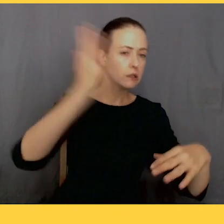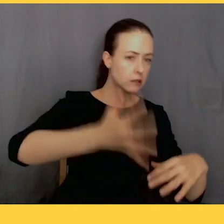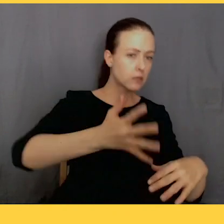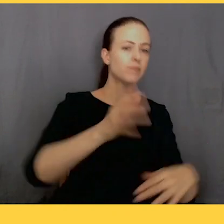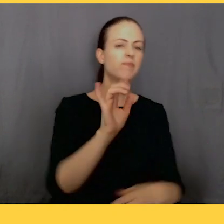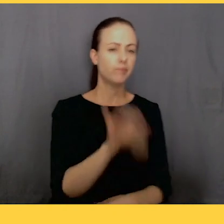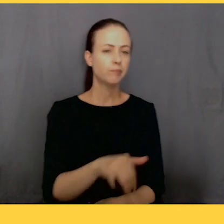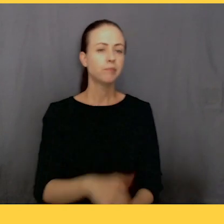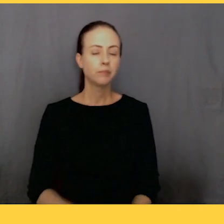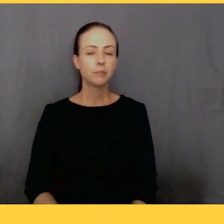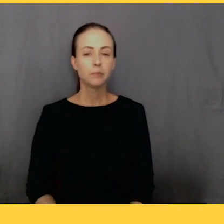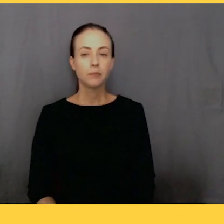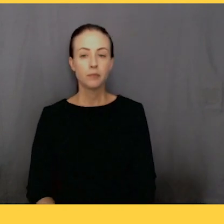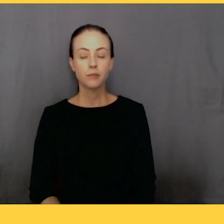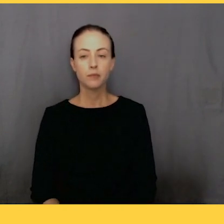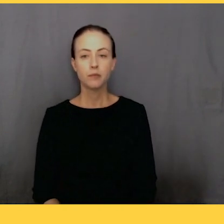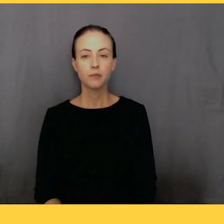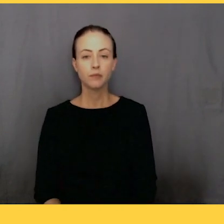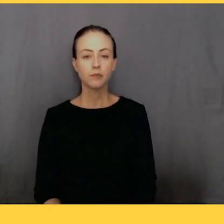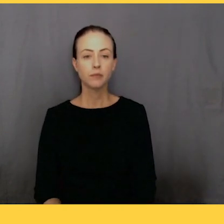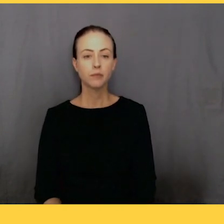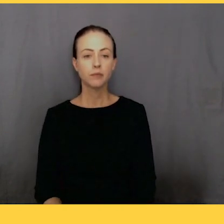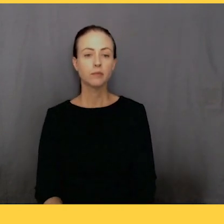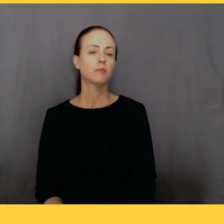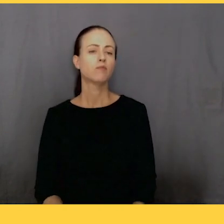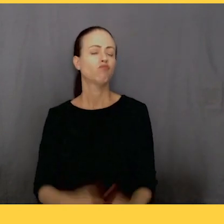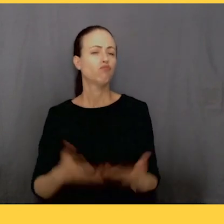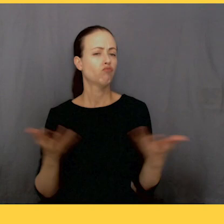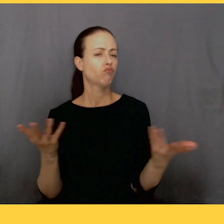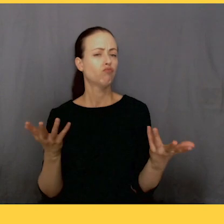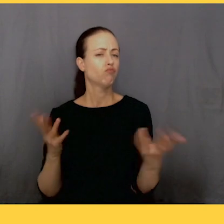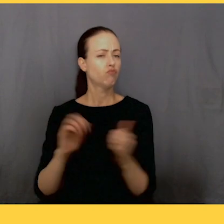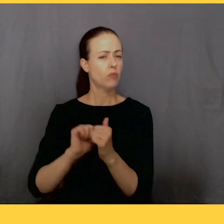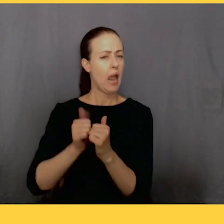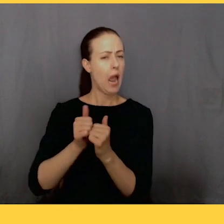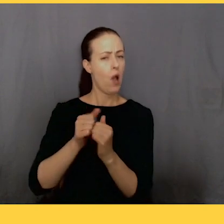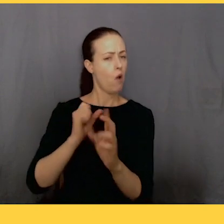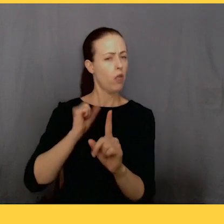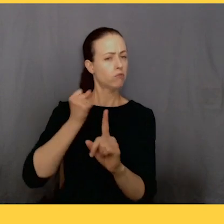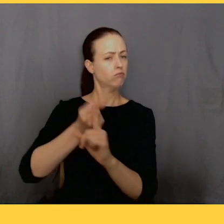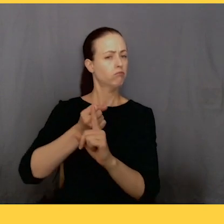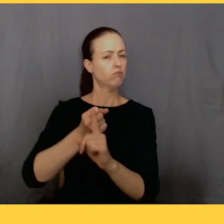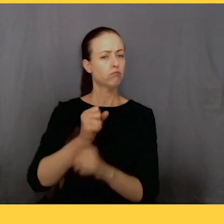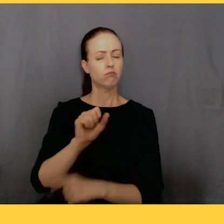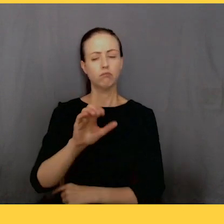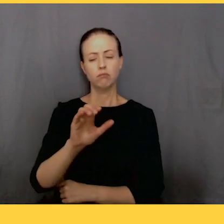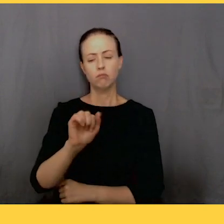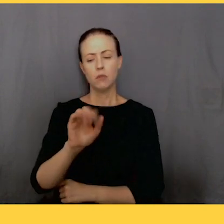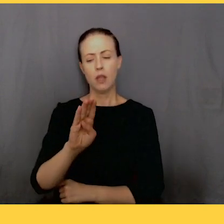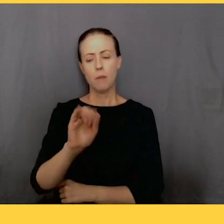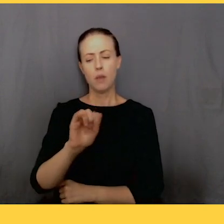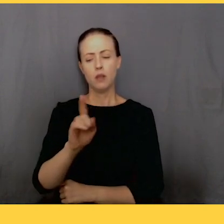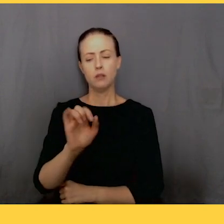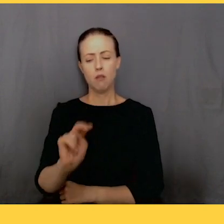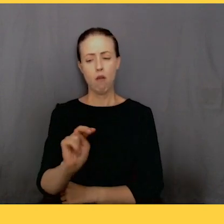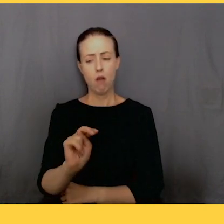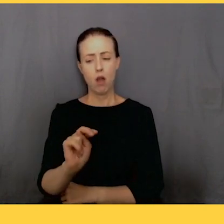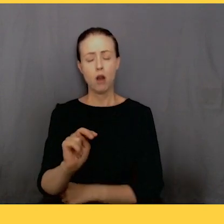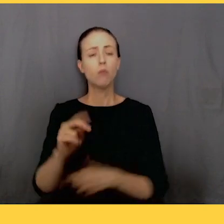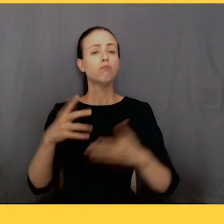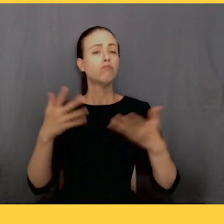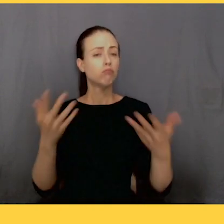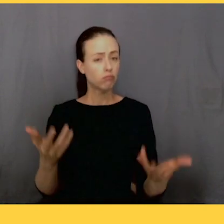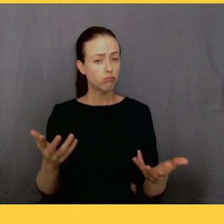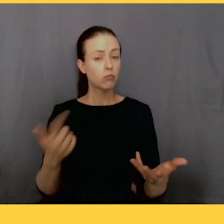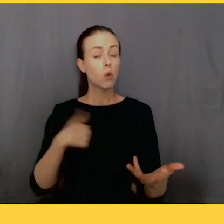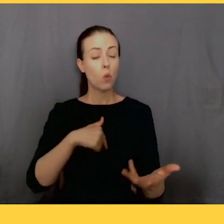So what does this all mean for the Cabazon areas? As we discussed, we're working to harden our electric